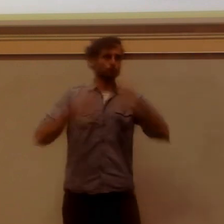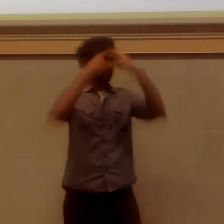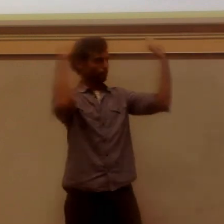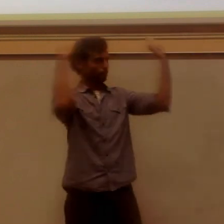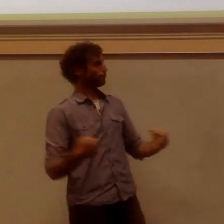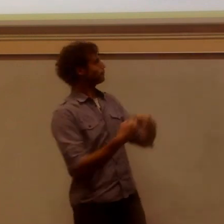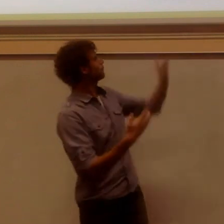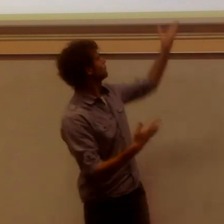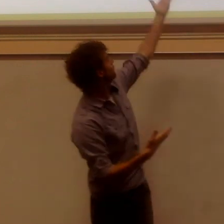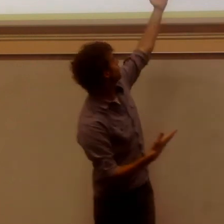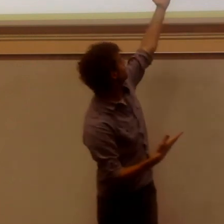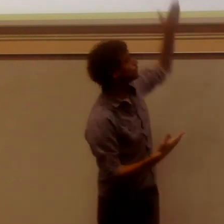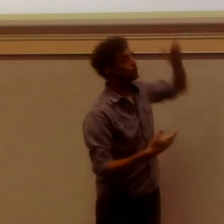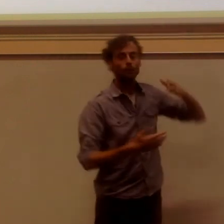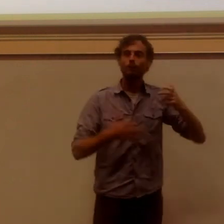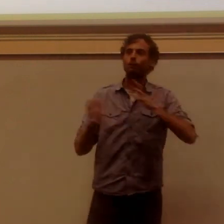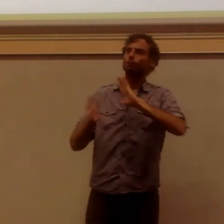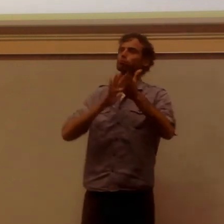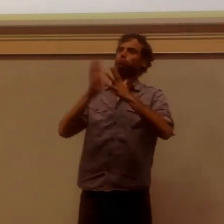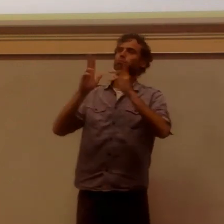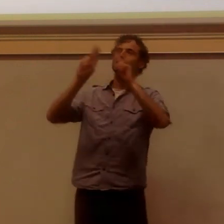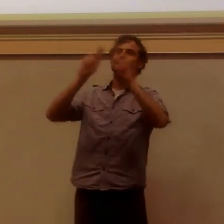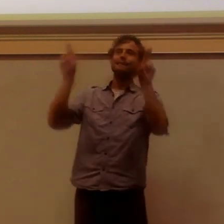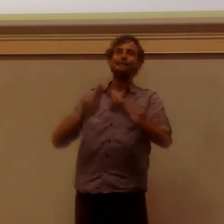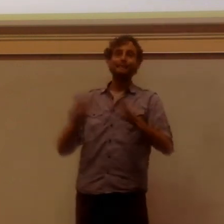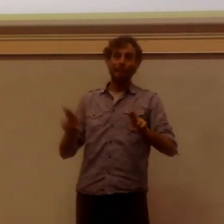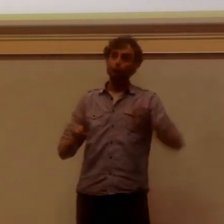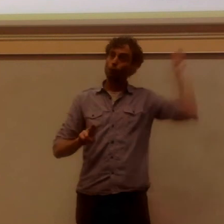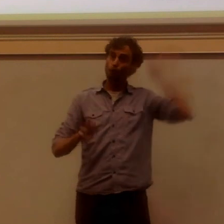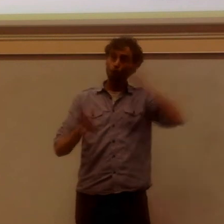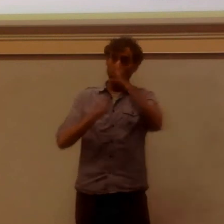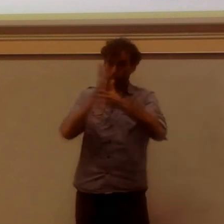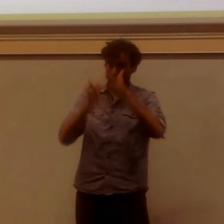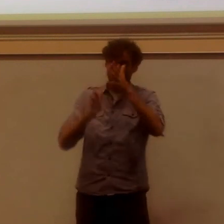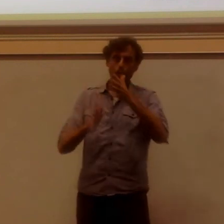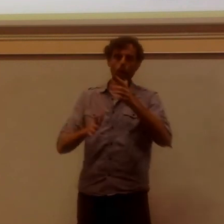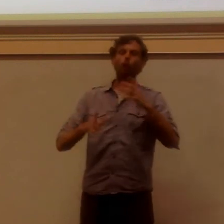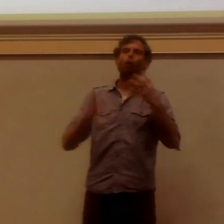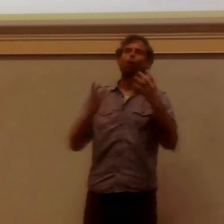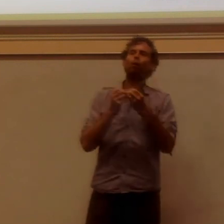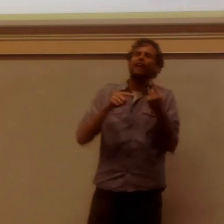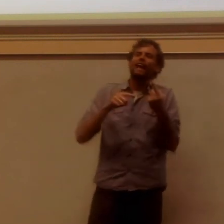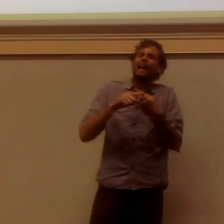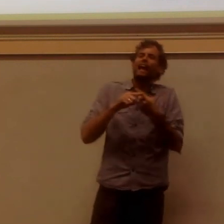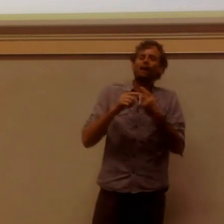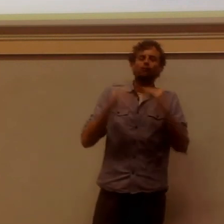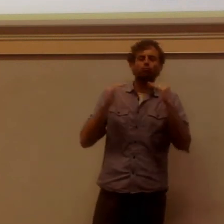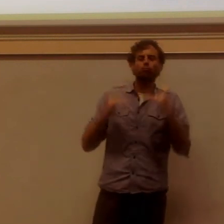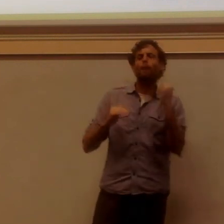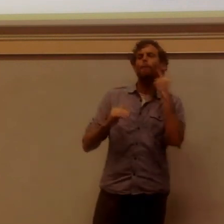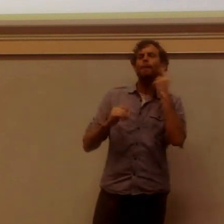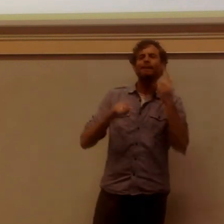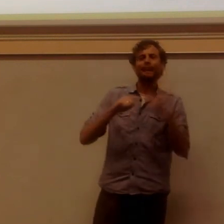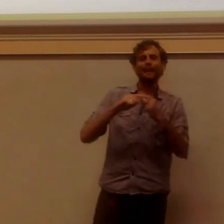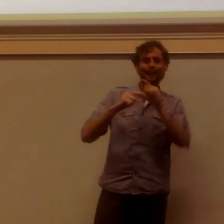this is an example of the survey that we used. You can see a picture of me. The survey was conducted in international sign and